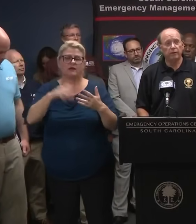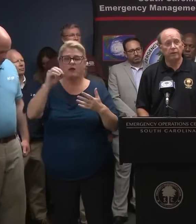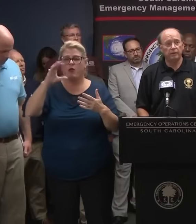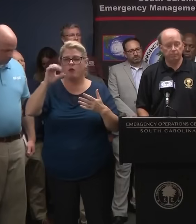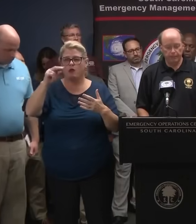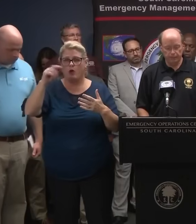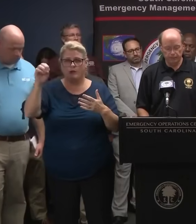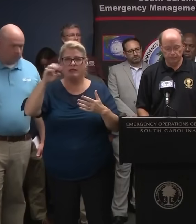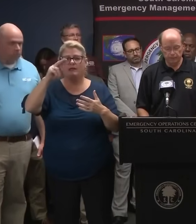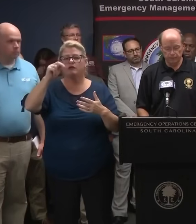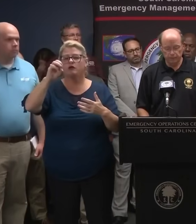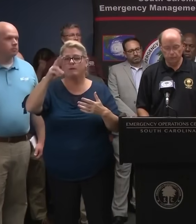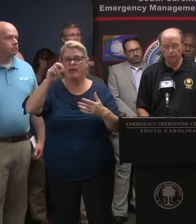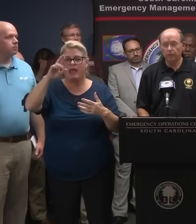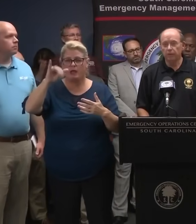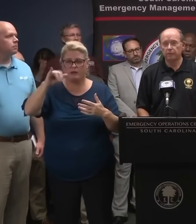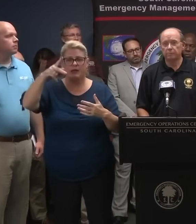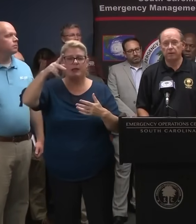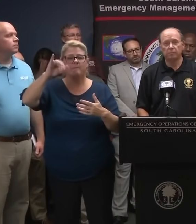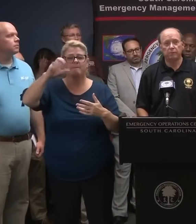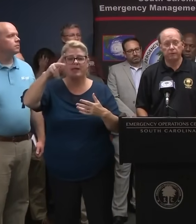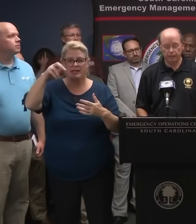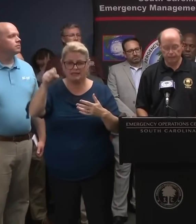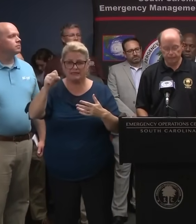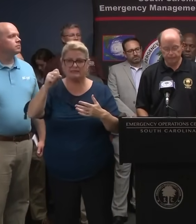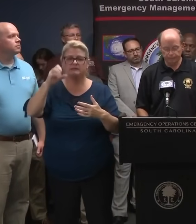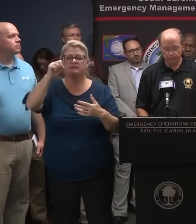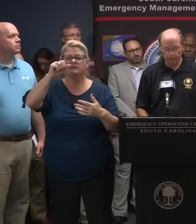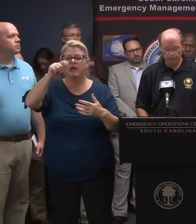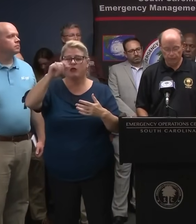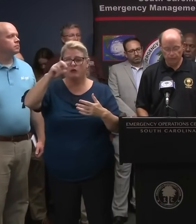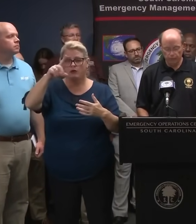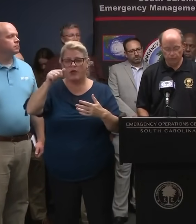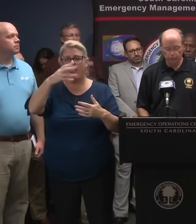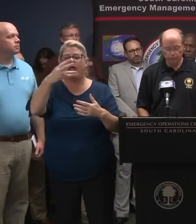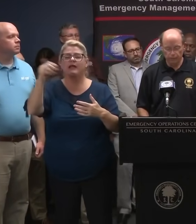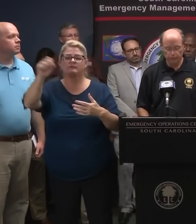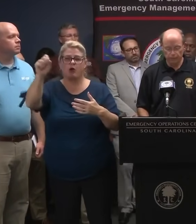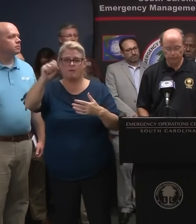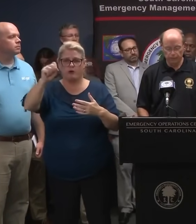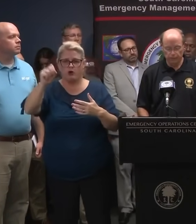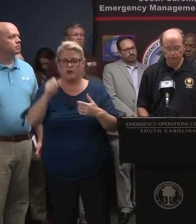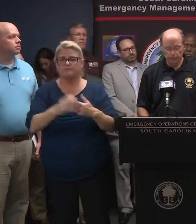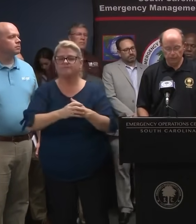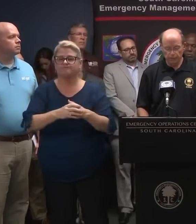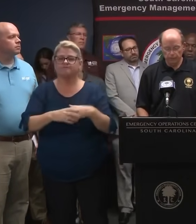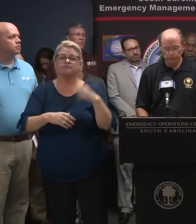Newberry, Pickens, Saluda, and Spartanburg counties. Then 12 counties